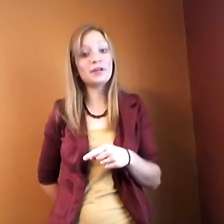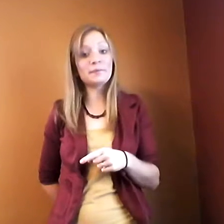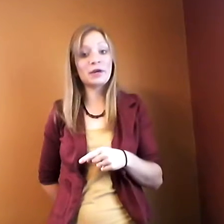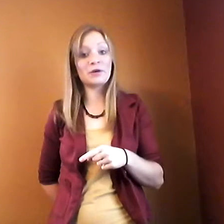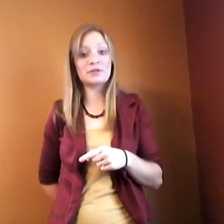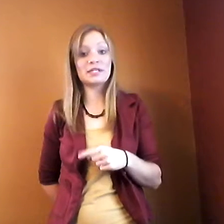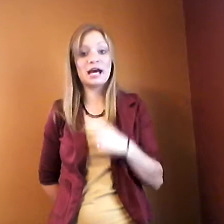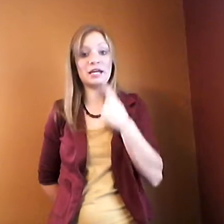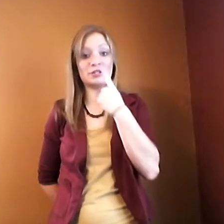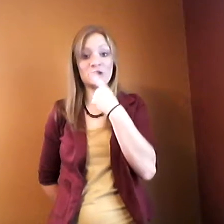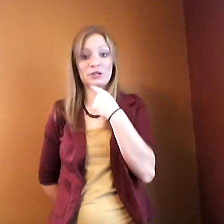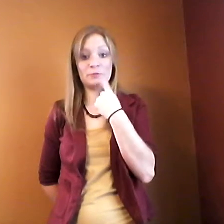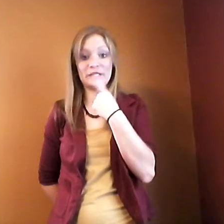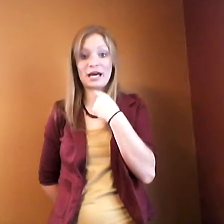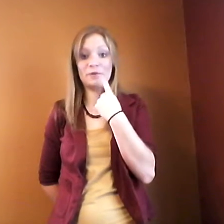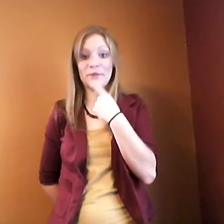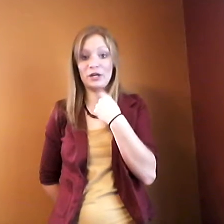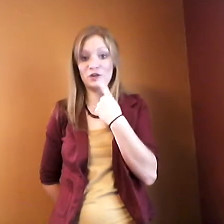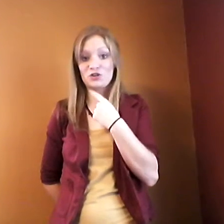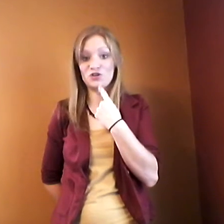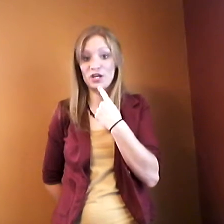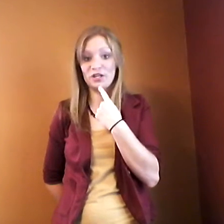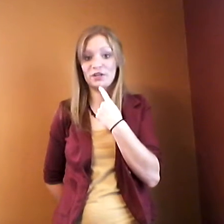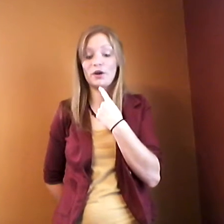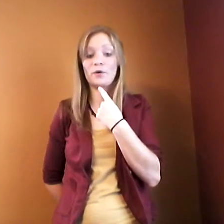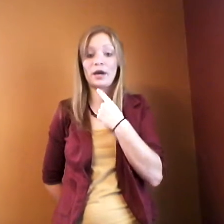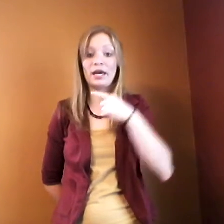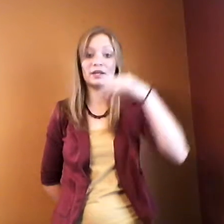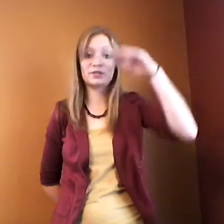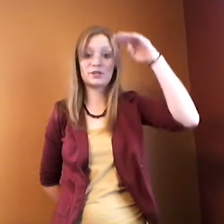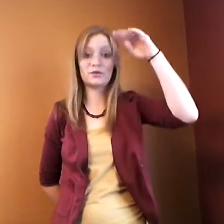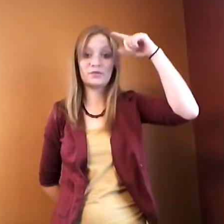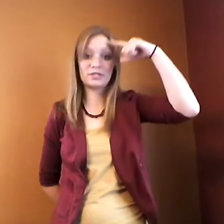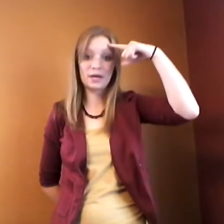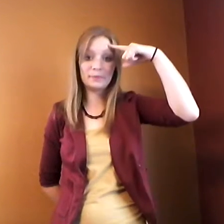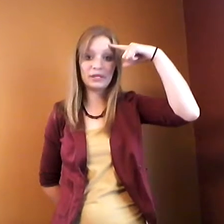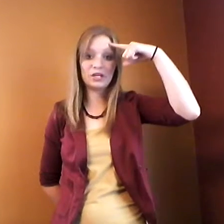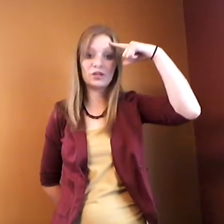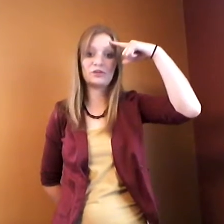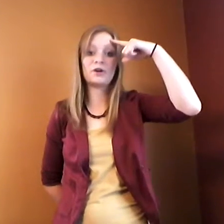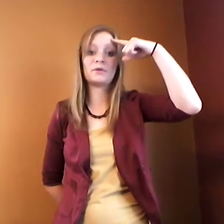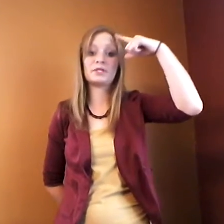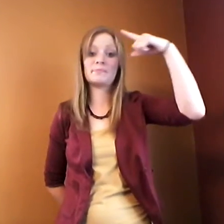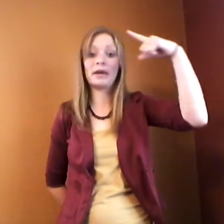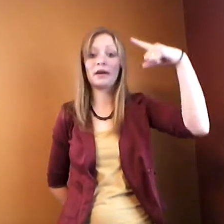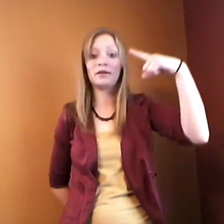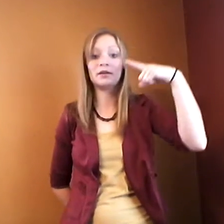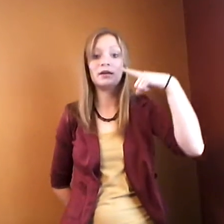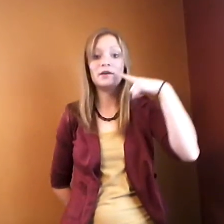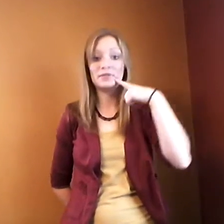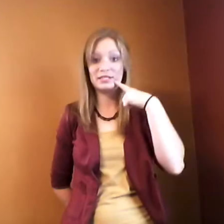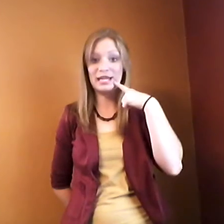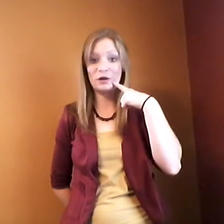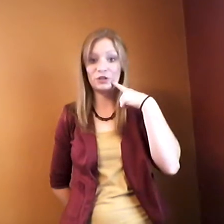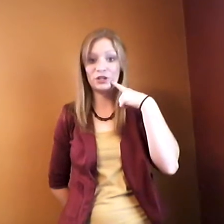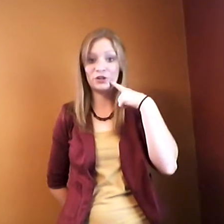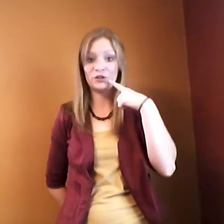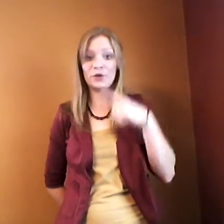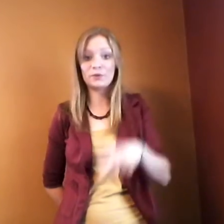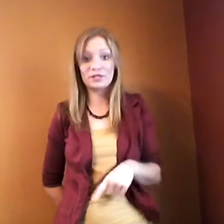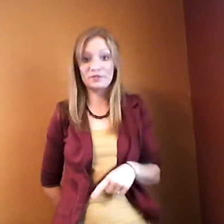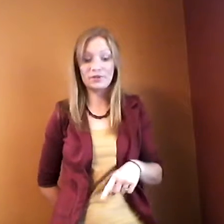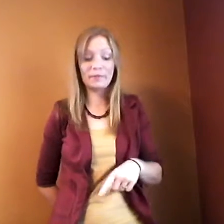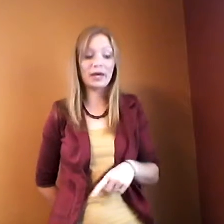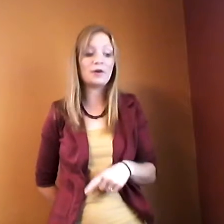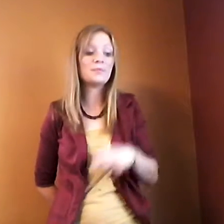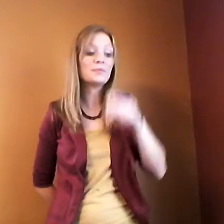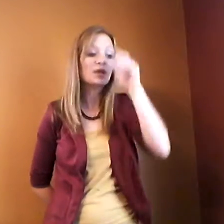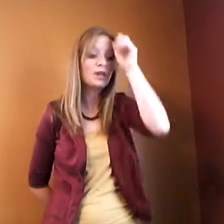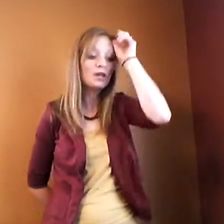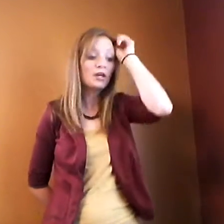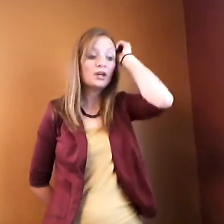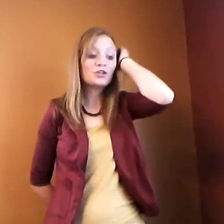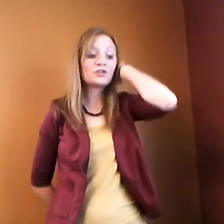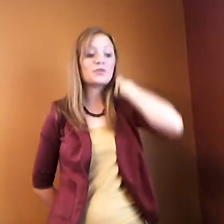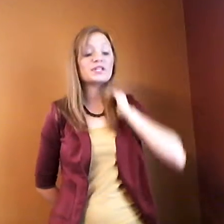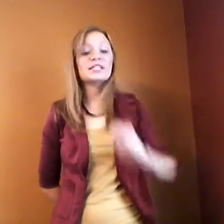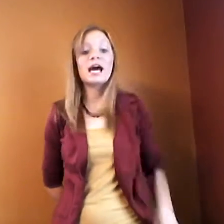female signs are going to be down by your chin, okay? So if it's up here, you know it's male. If it's down here, you know it's female. So the sign